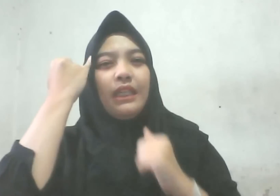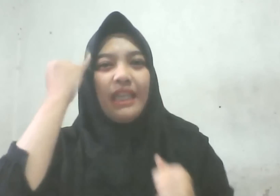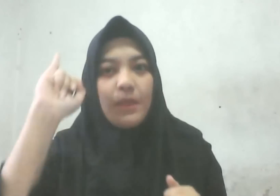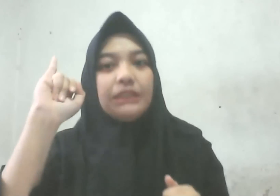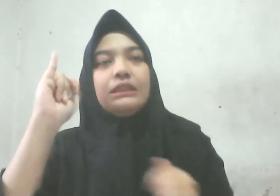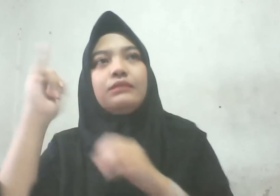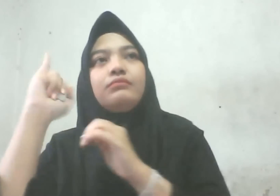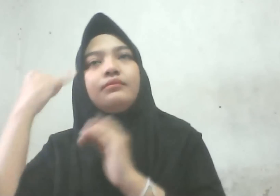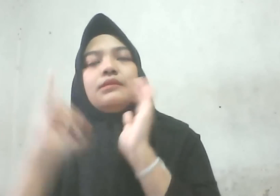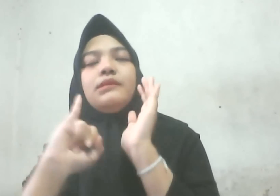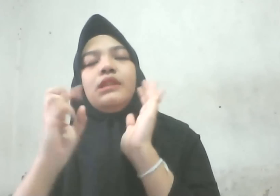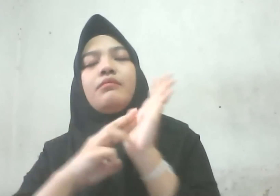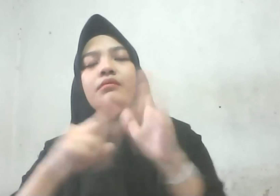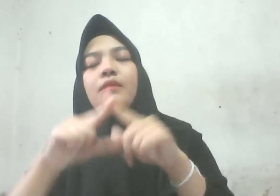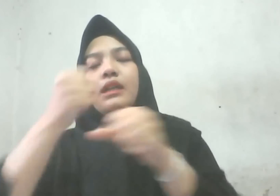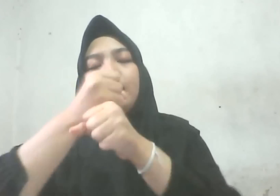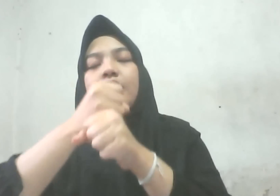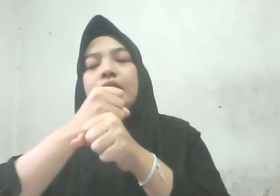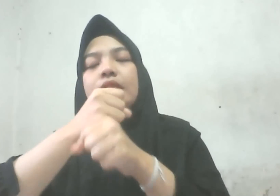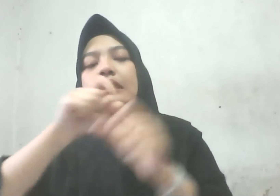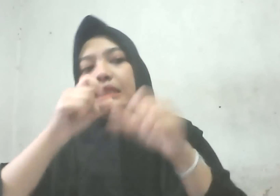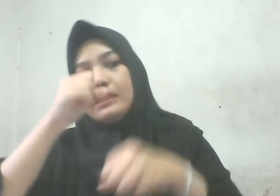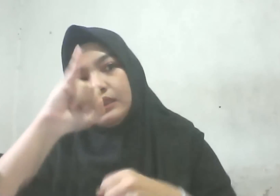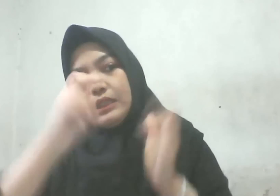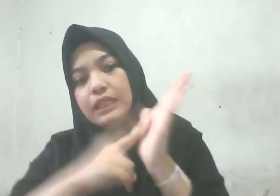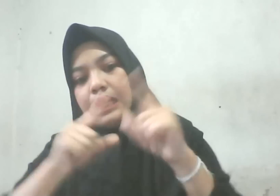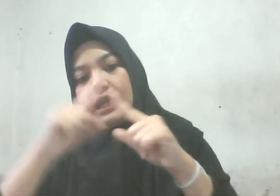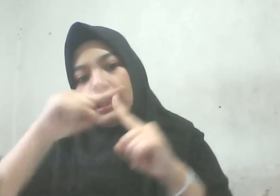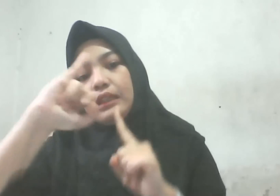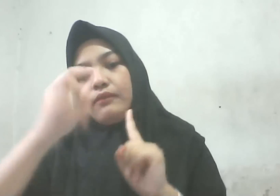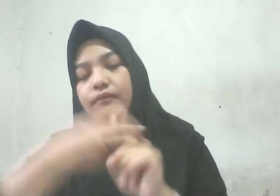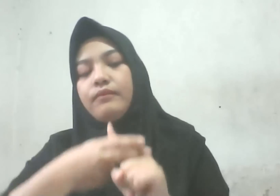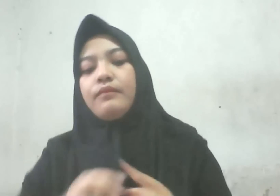community building now than we ever have.